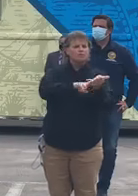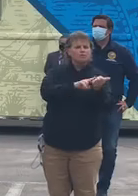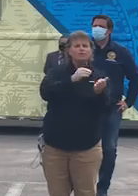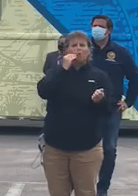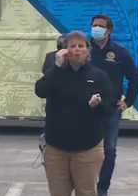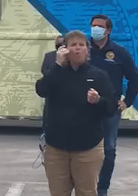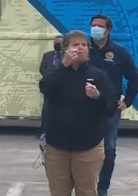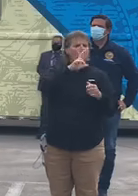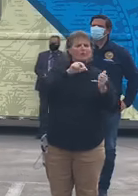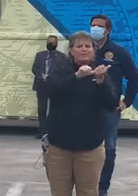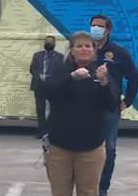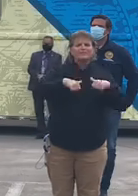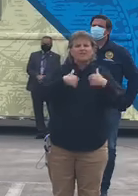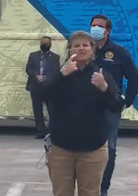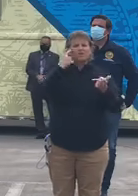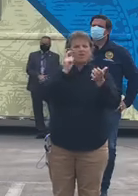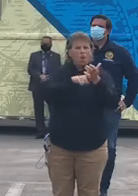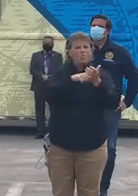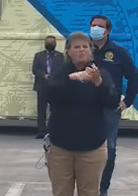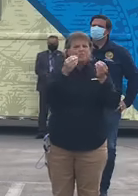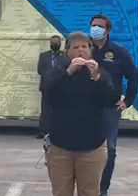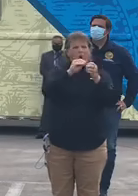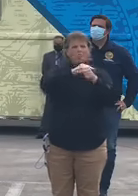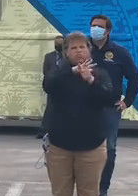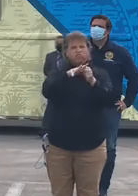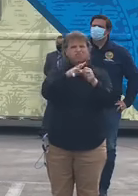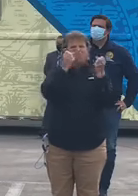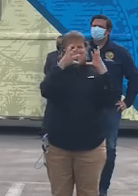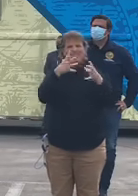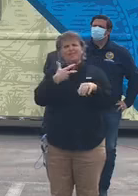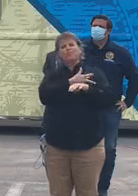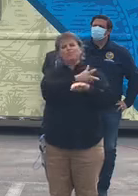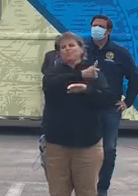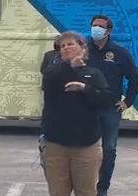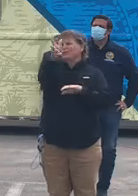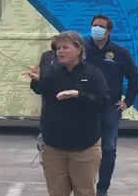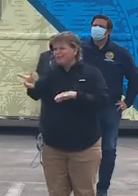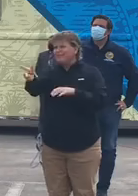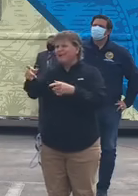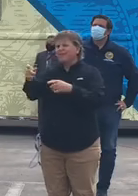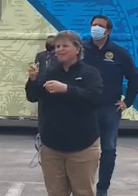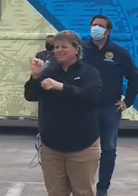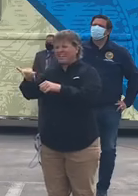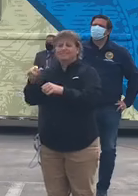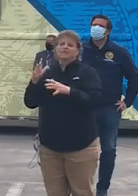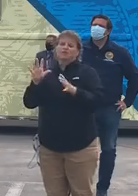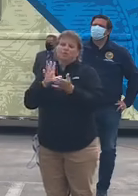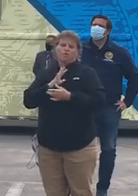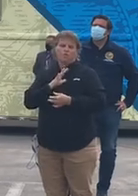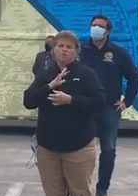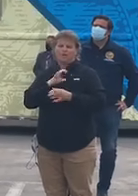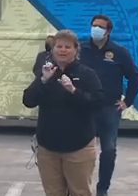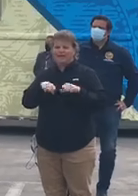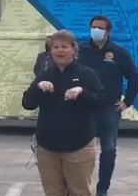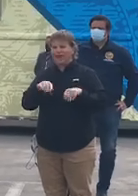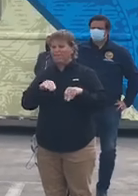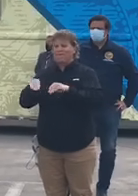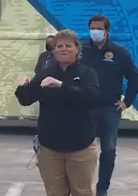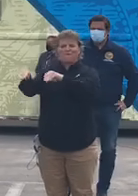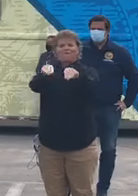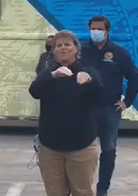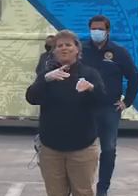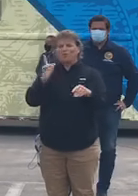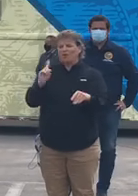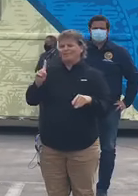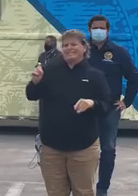that came up. That's the whole point of this, is that it's completely mobile. We're bringing the lab to the situation.